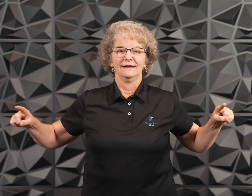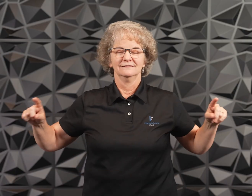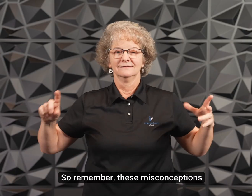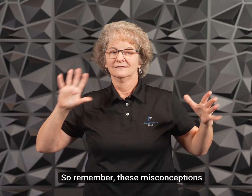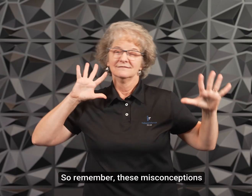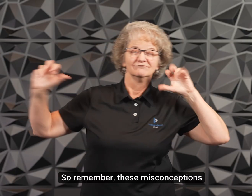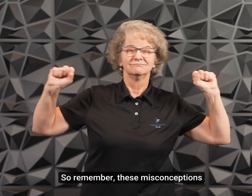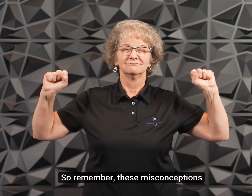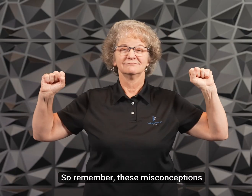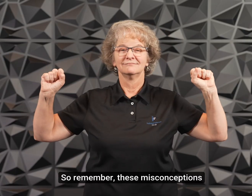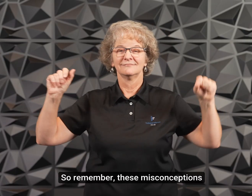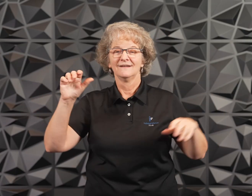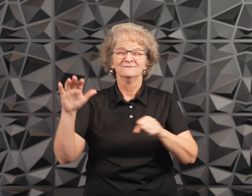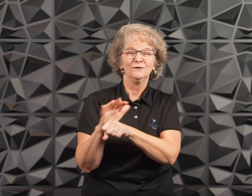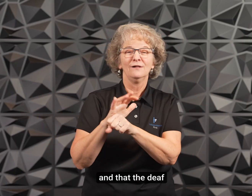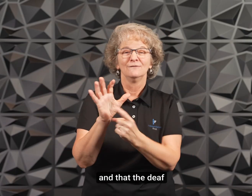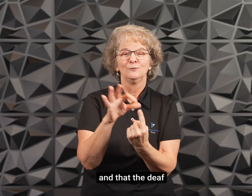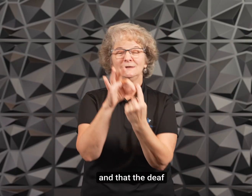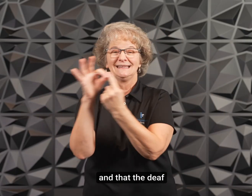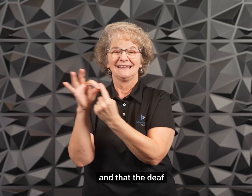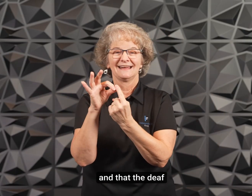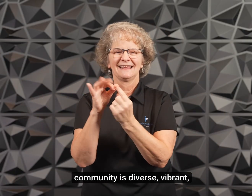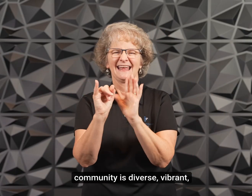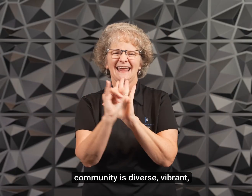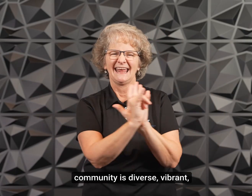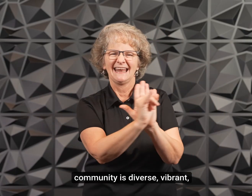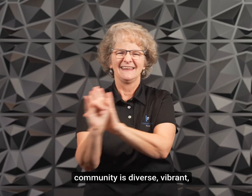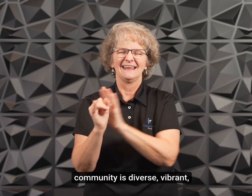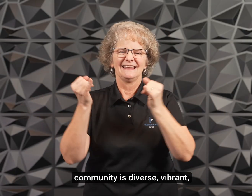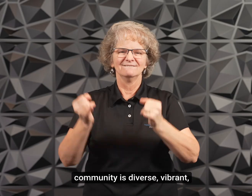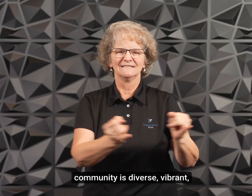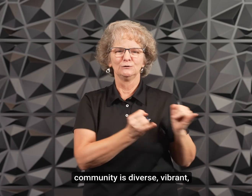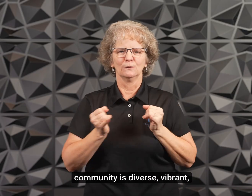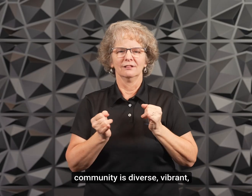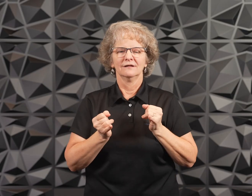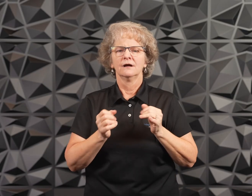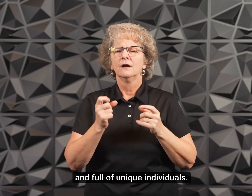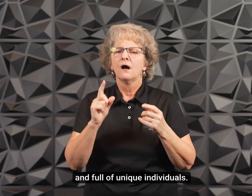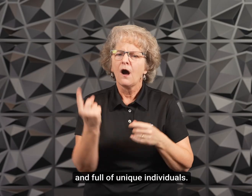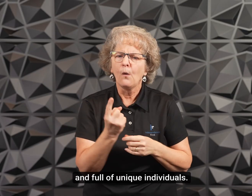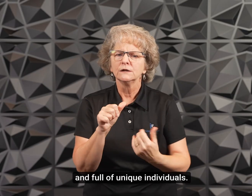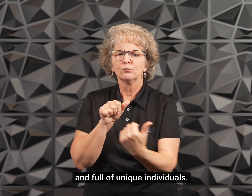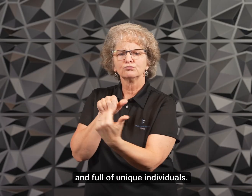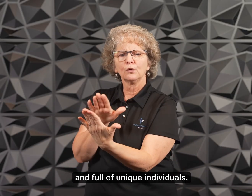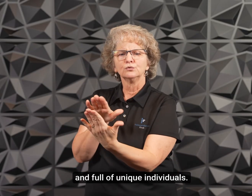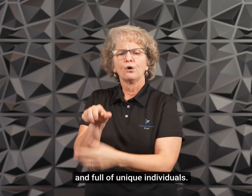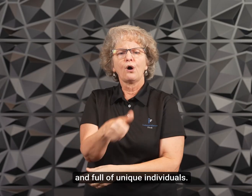So remember these misconceptions and that the deaf community is diverse, vibrant, and full of unique